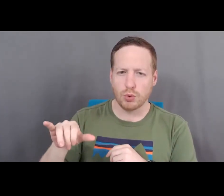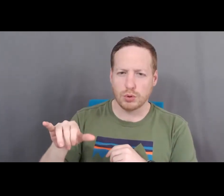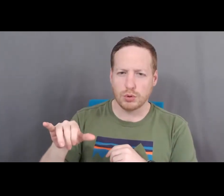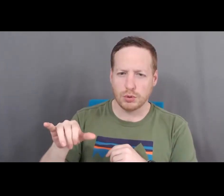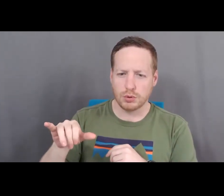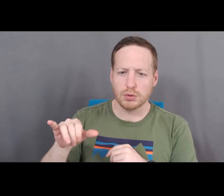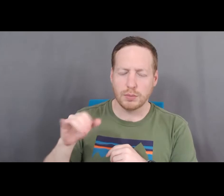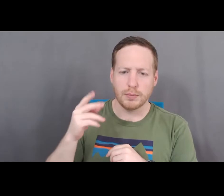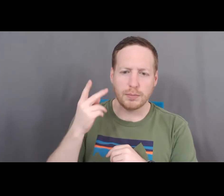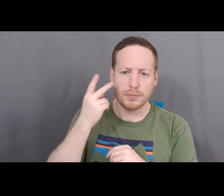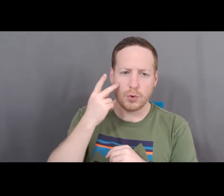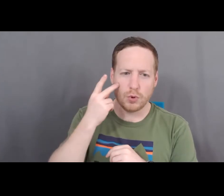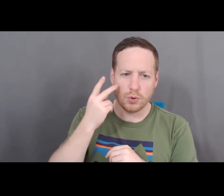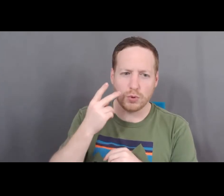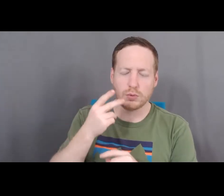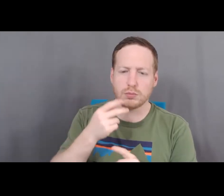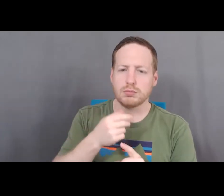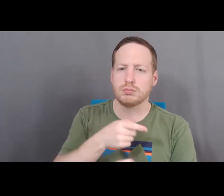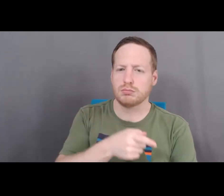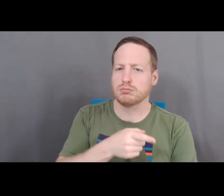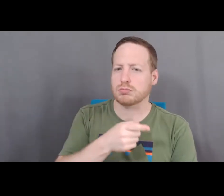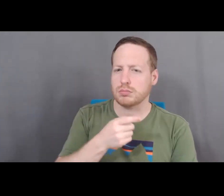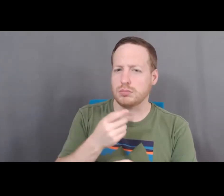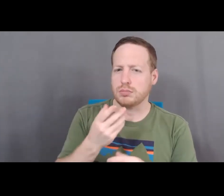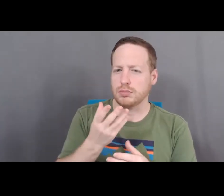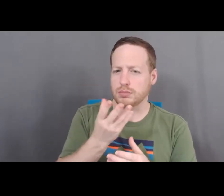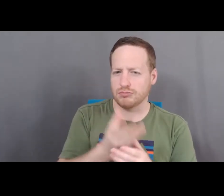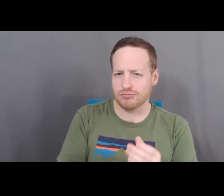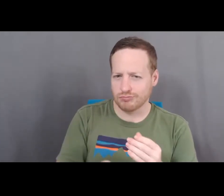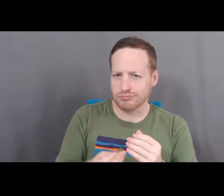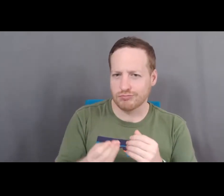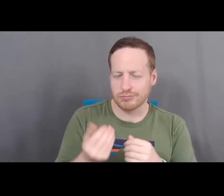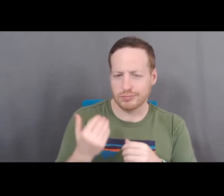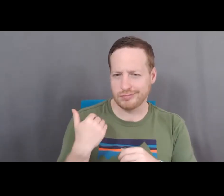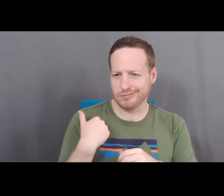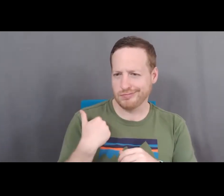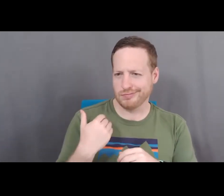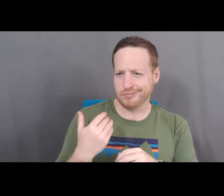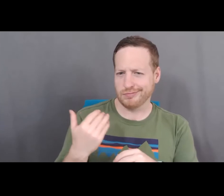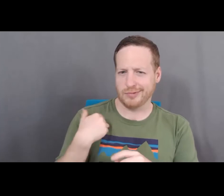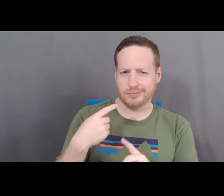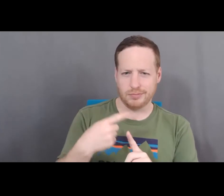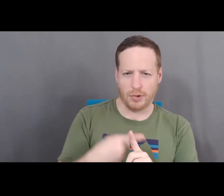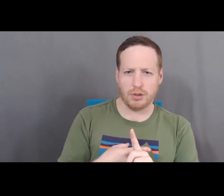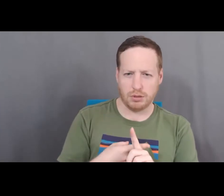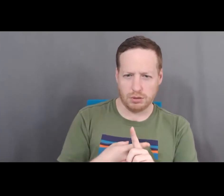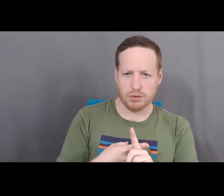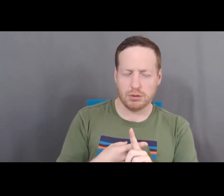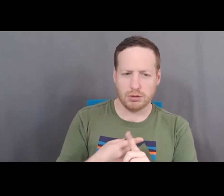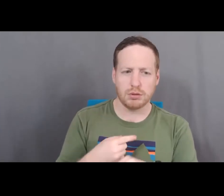we're talking about Paul Malloy, to do a remembrance of him as he passed away